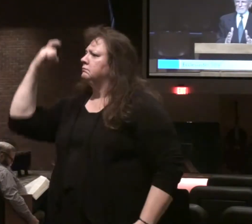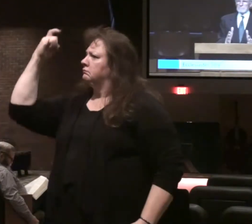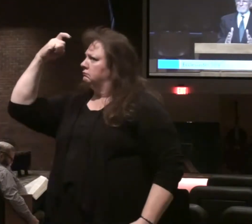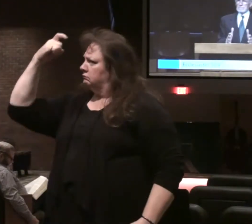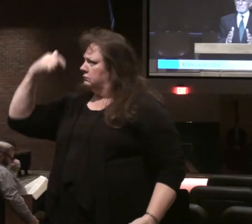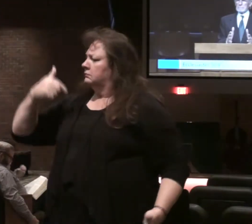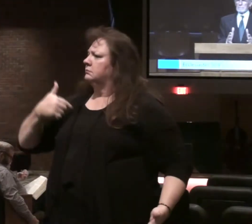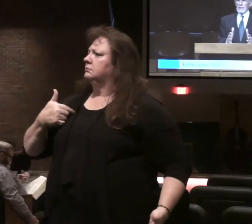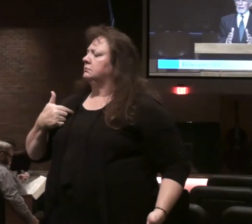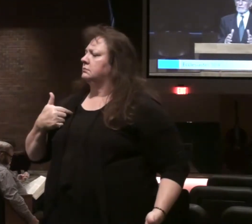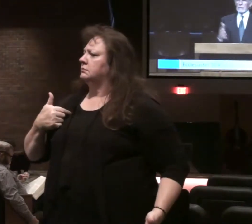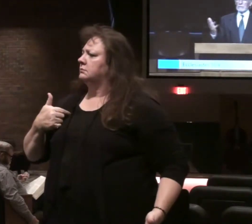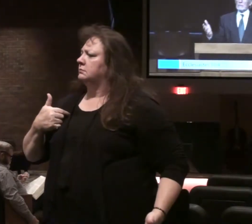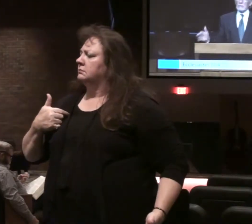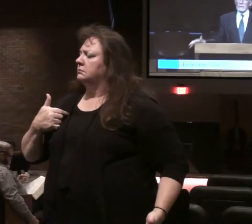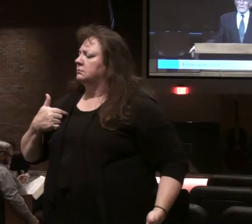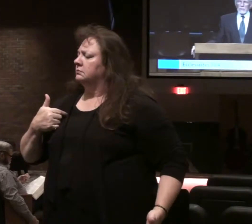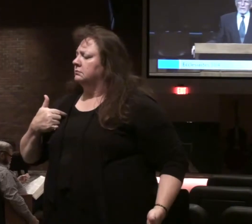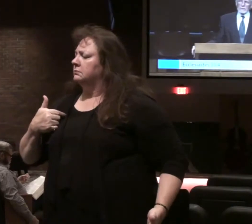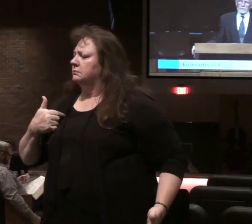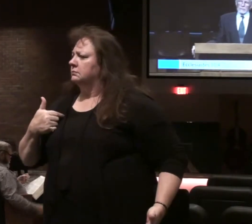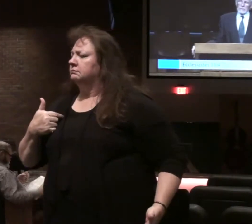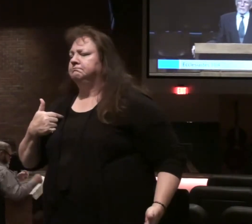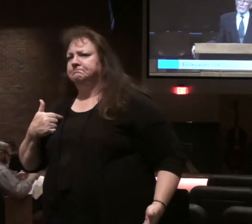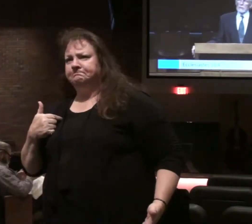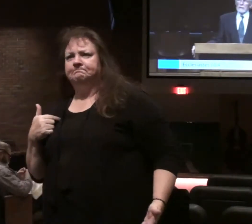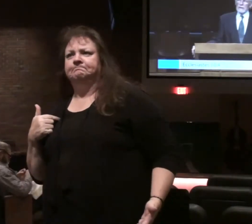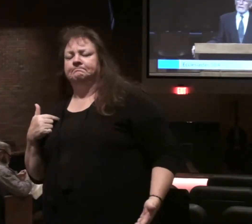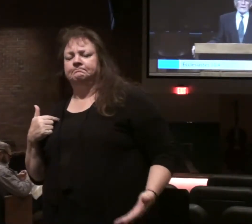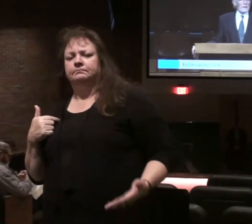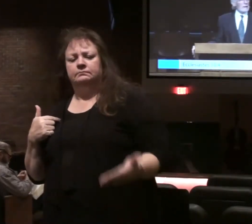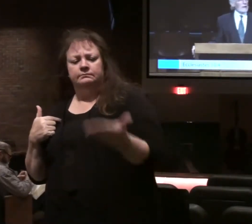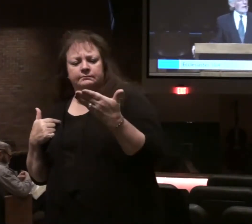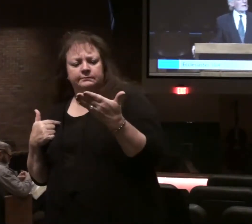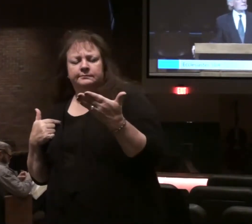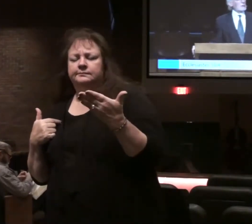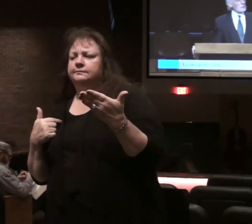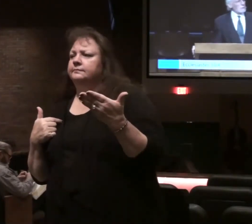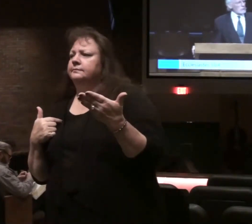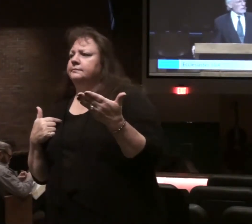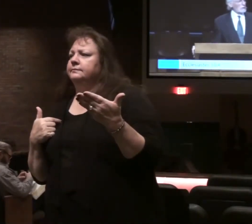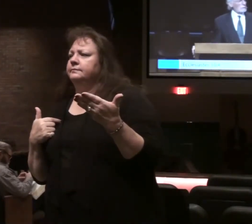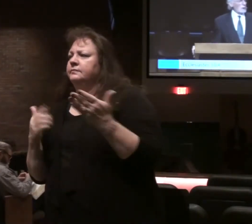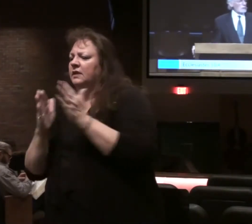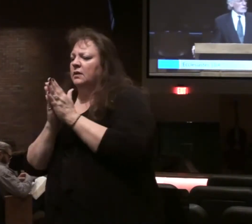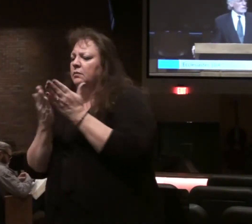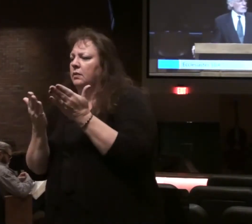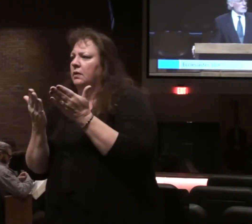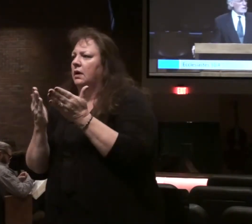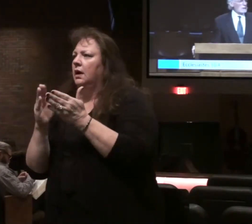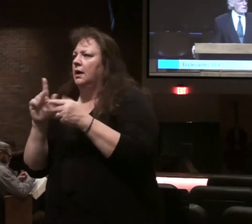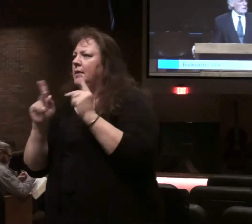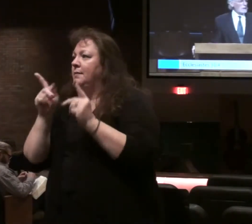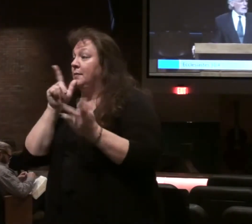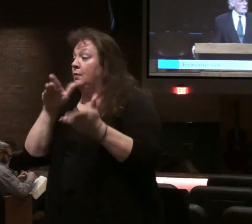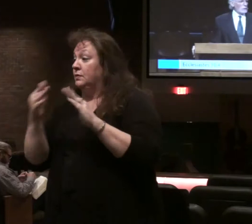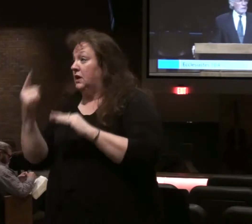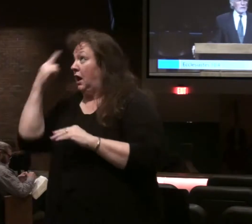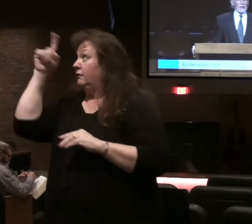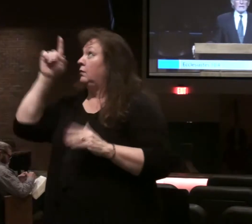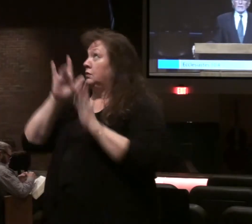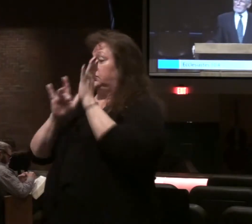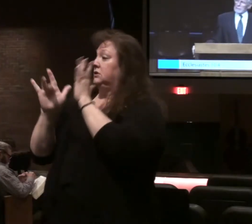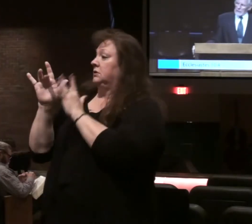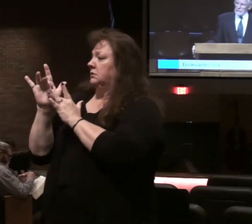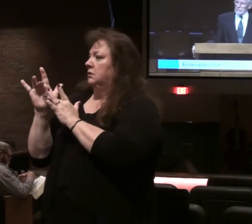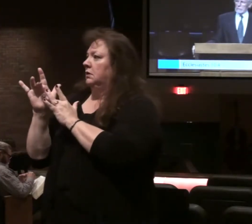wisely, and it's just one of the things you see when you read one of the books on the martyrs. And you